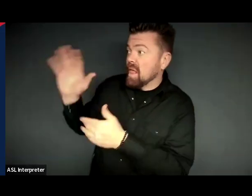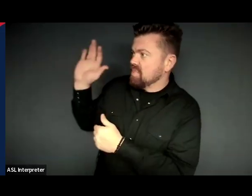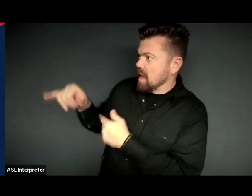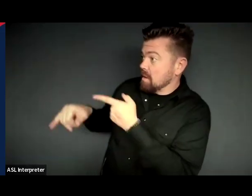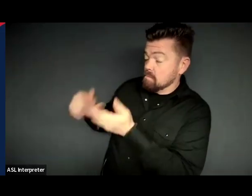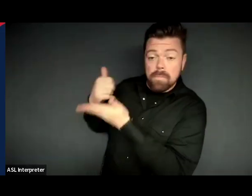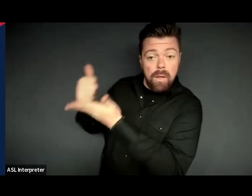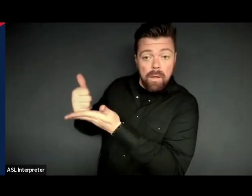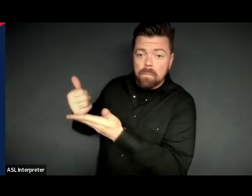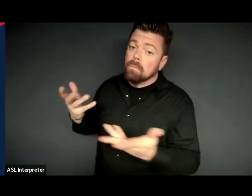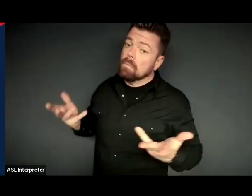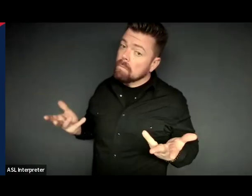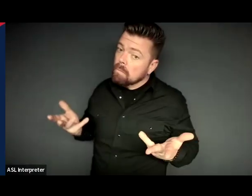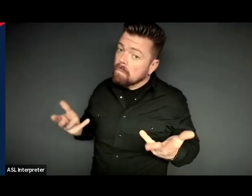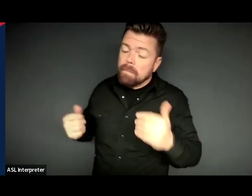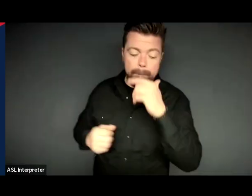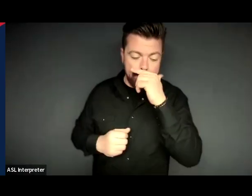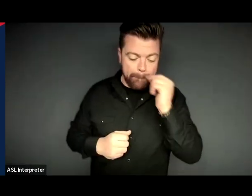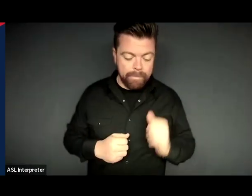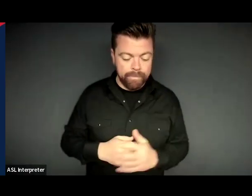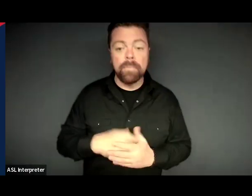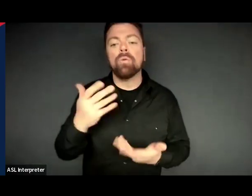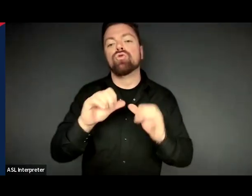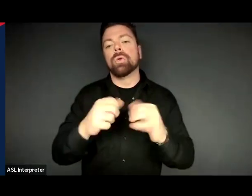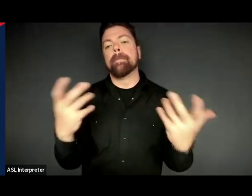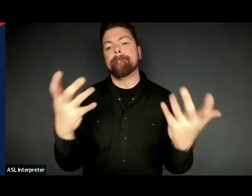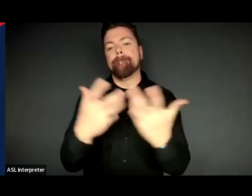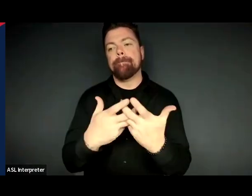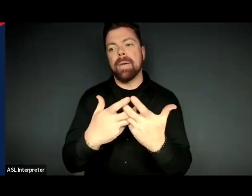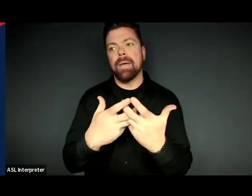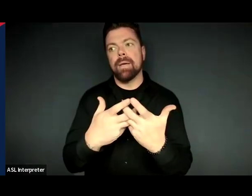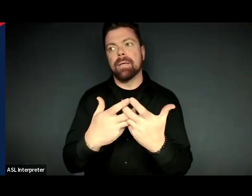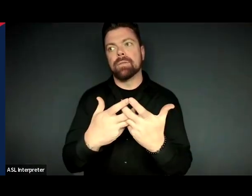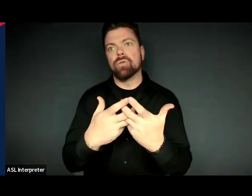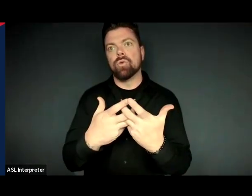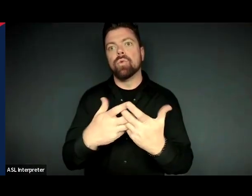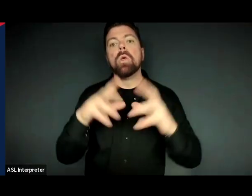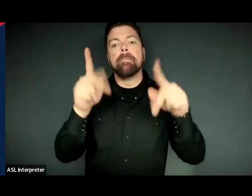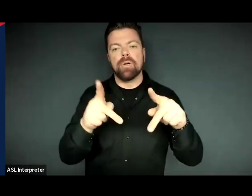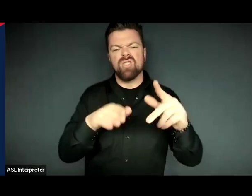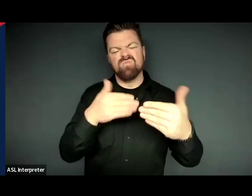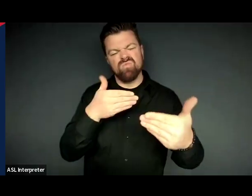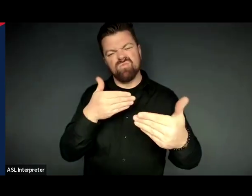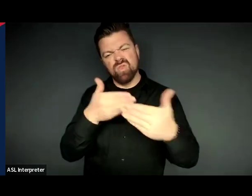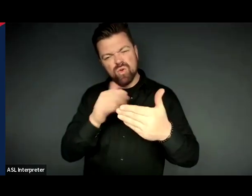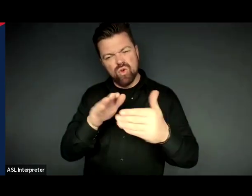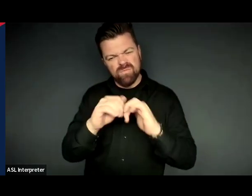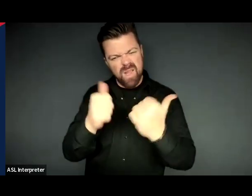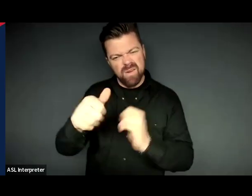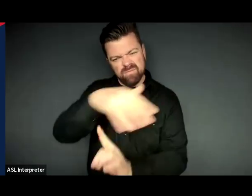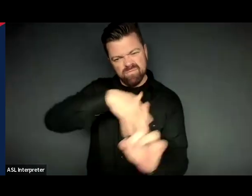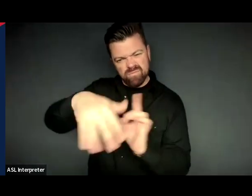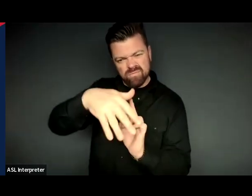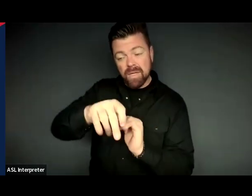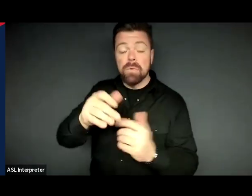them. They will try to match you in somebody in your area if possible. And they might even be able to tell